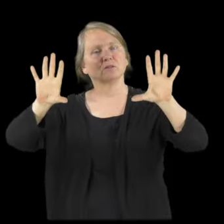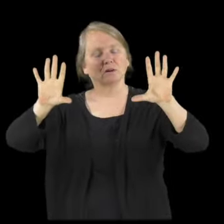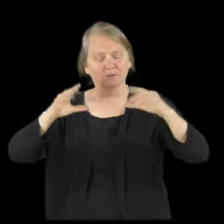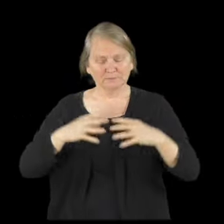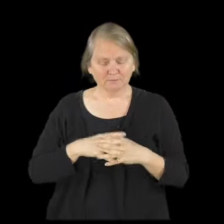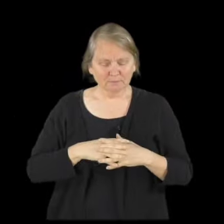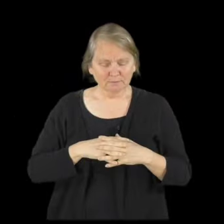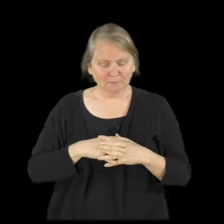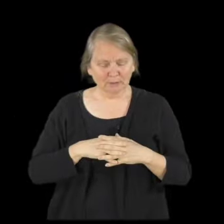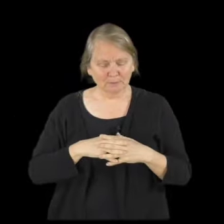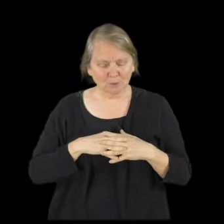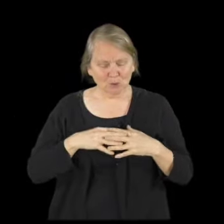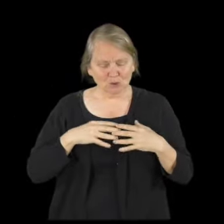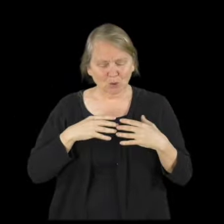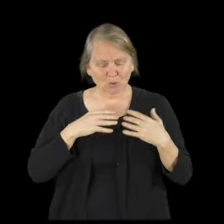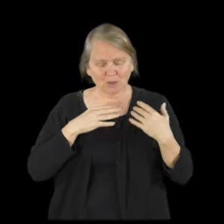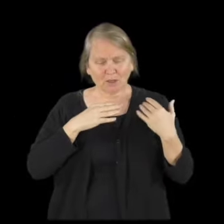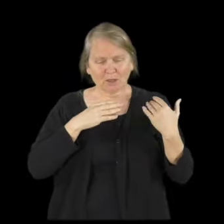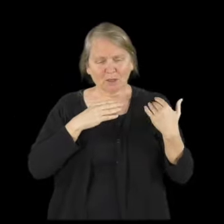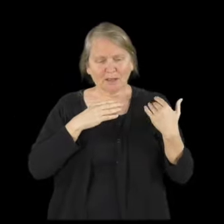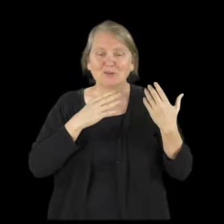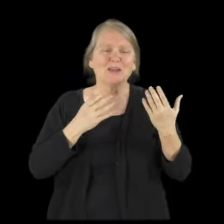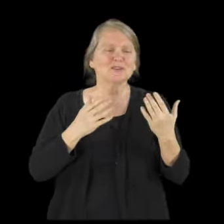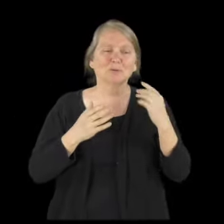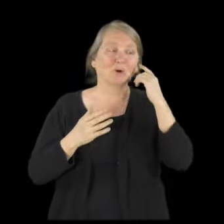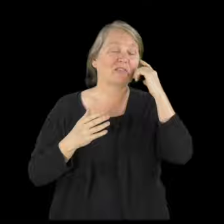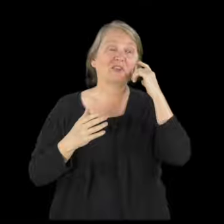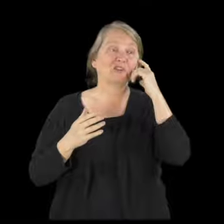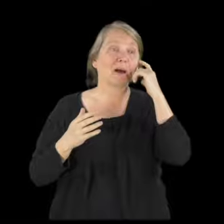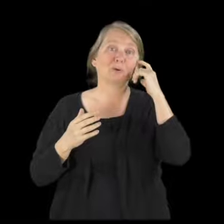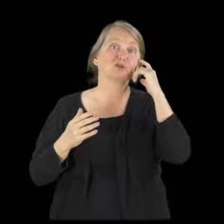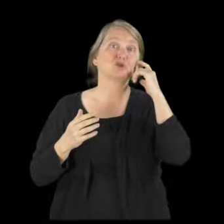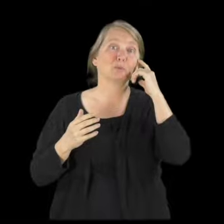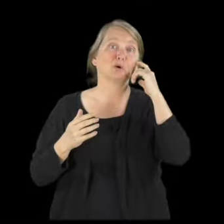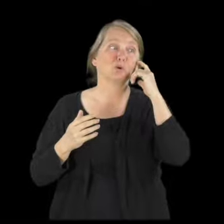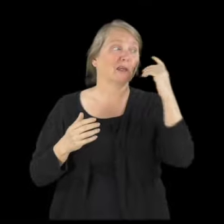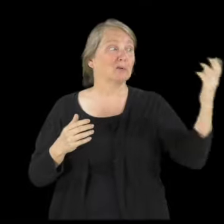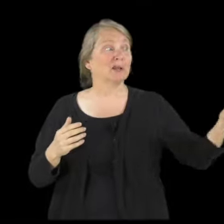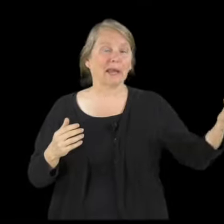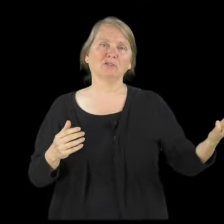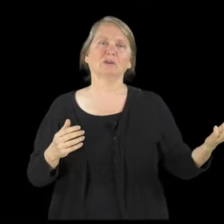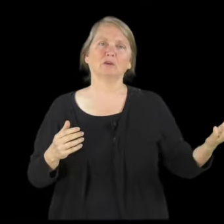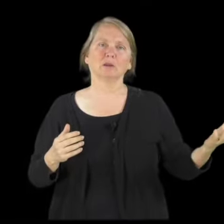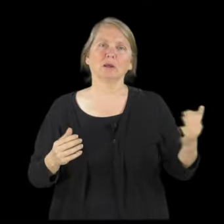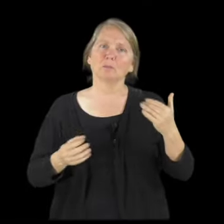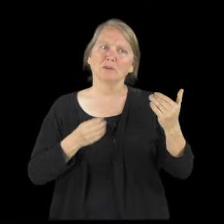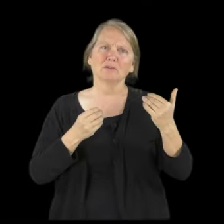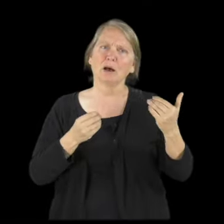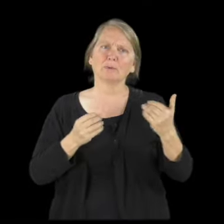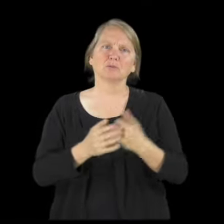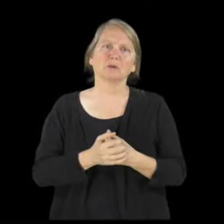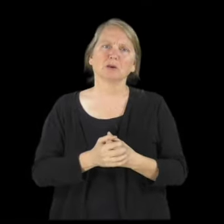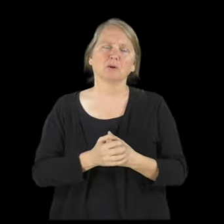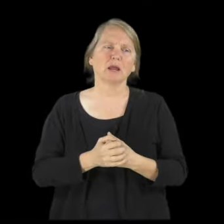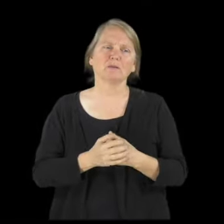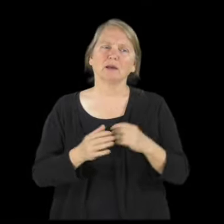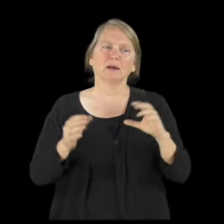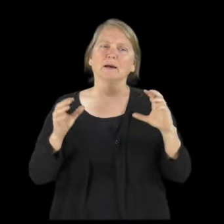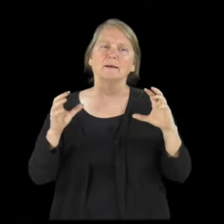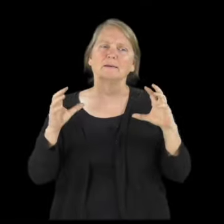itself. And you can't just say, boy, I think the topic was super cool. They didn't really execute it, but the topic was really creative.